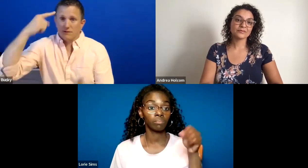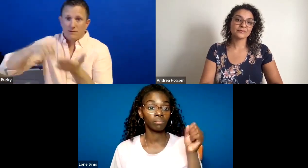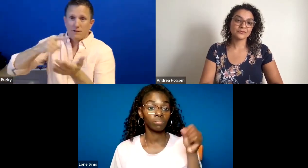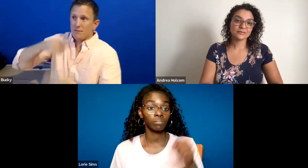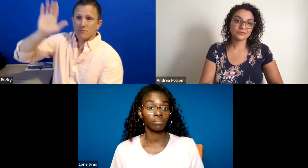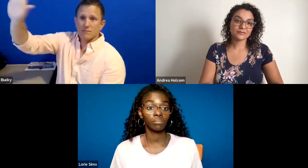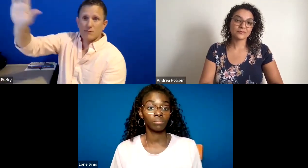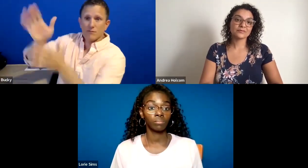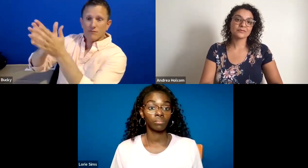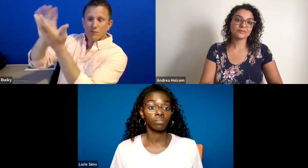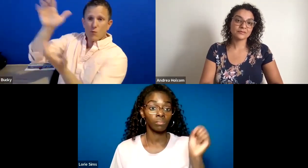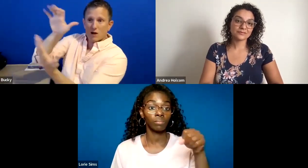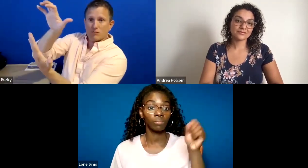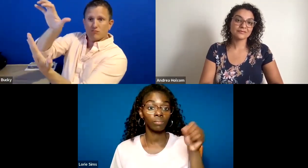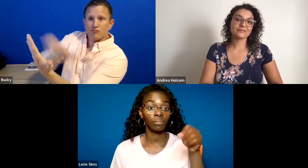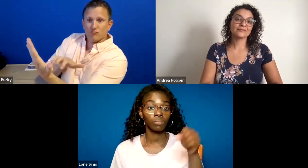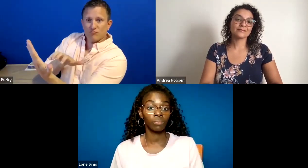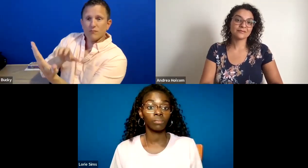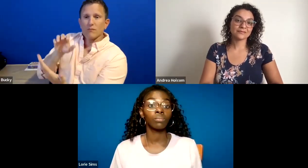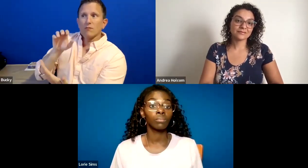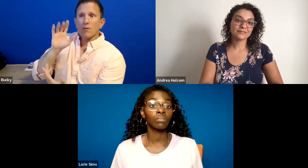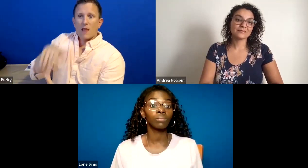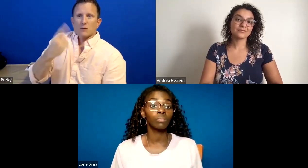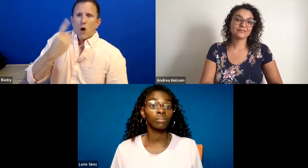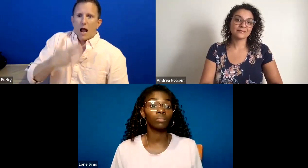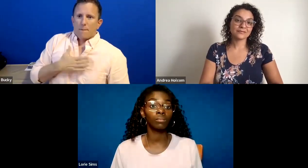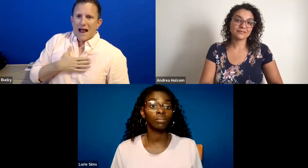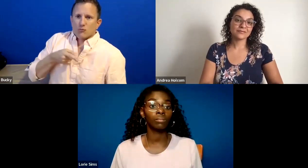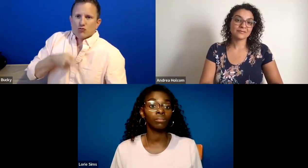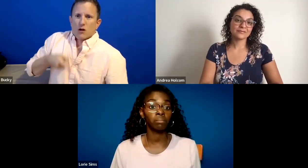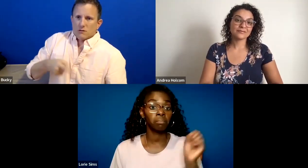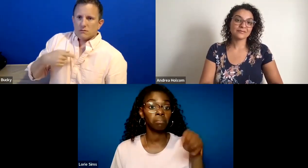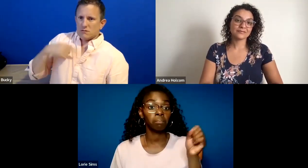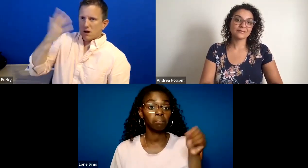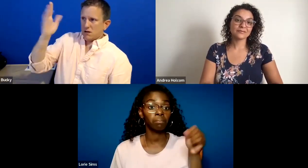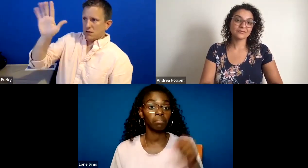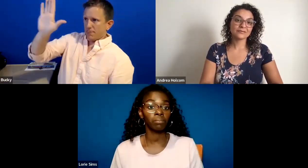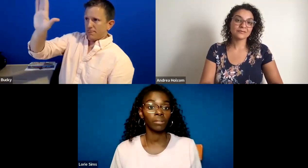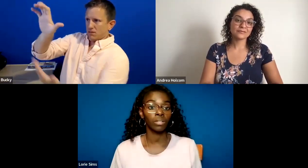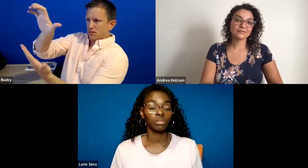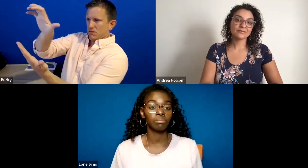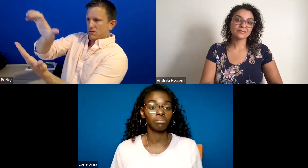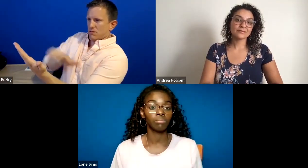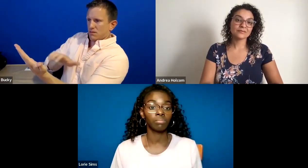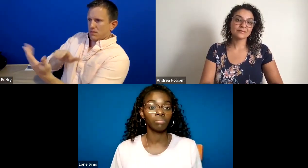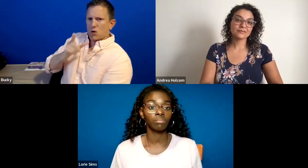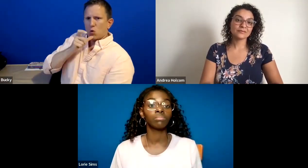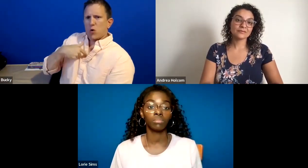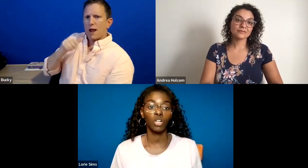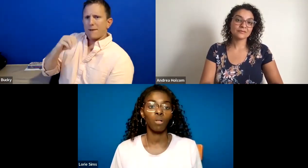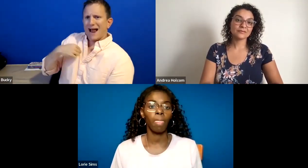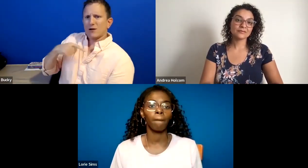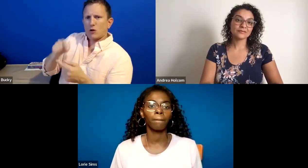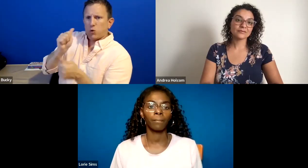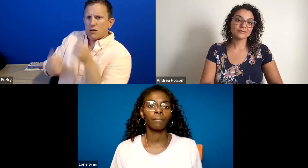just make sure that they are appropriate to send out to the interpreting community. So, that's a struggle that of